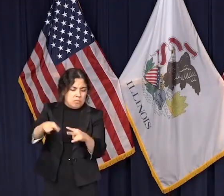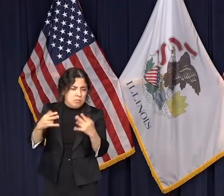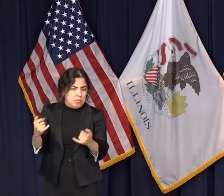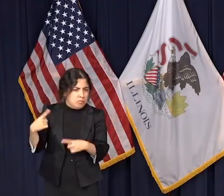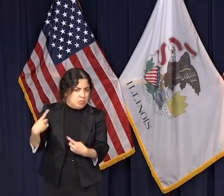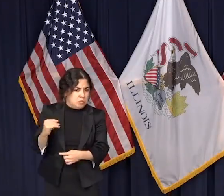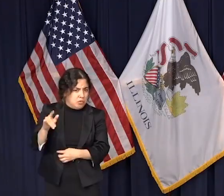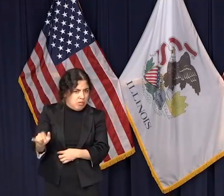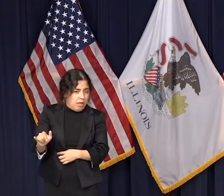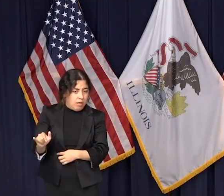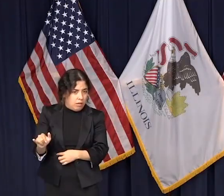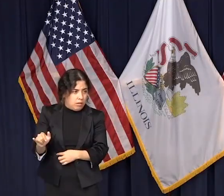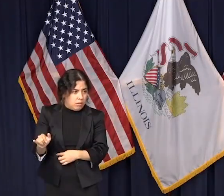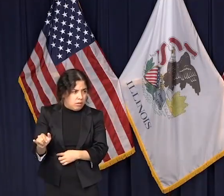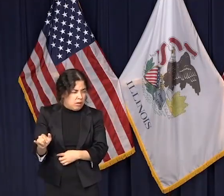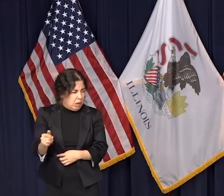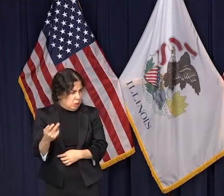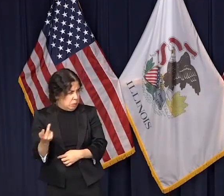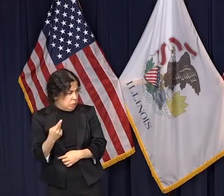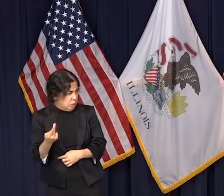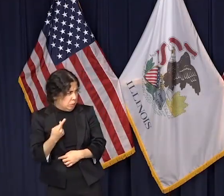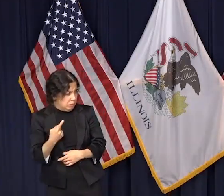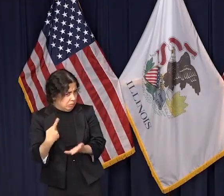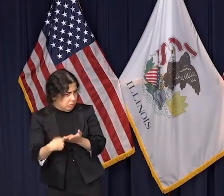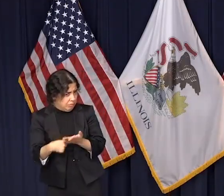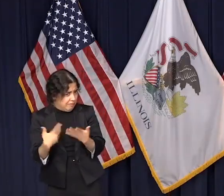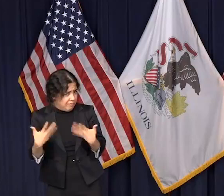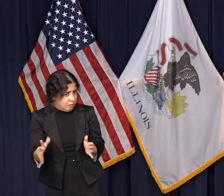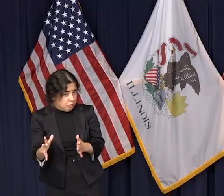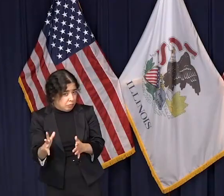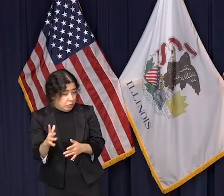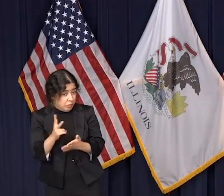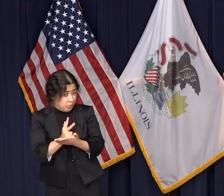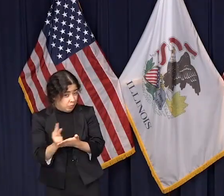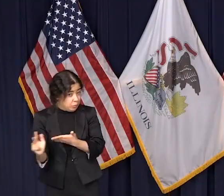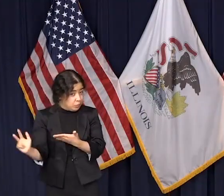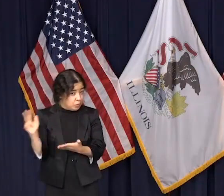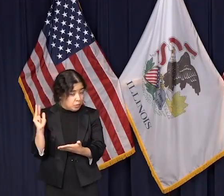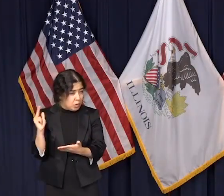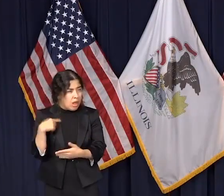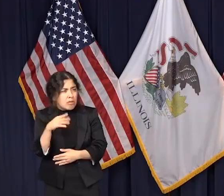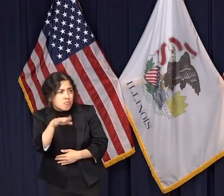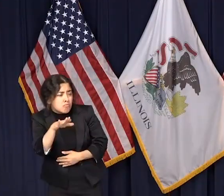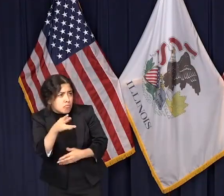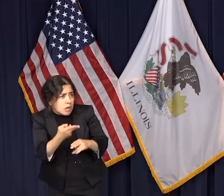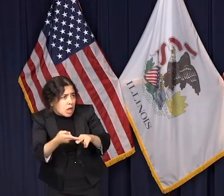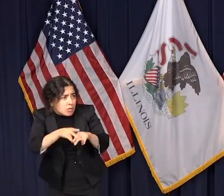point? I know I talked to you like 3 weeks ago, and I asked you because there was this increase going, and you're like, I